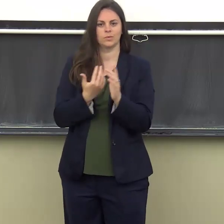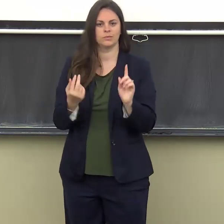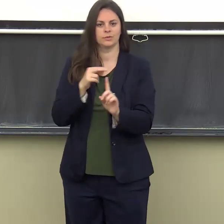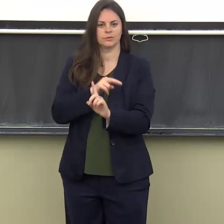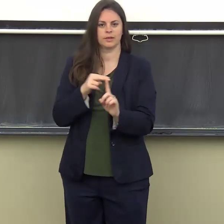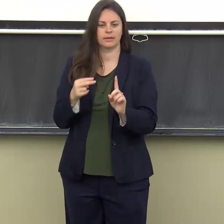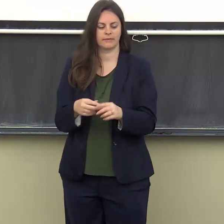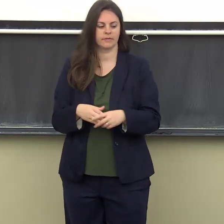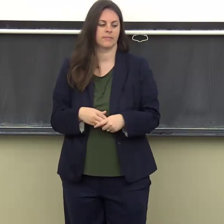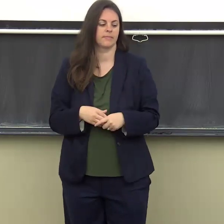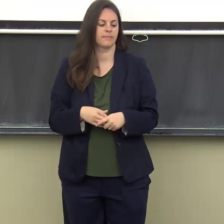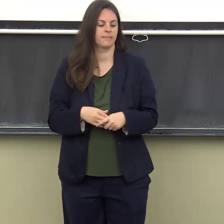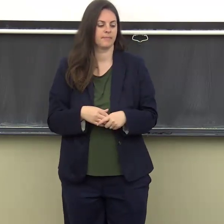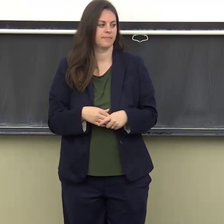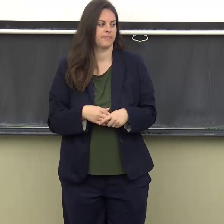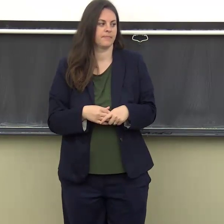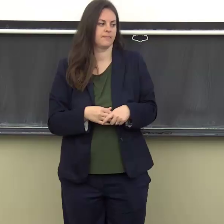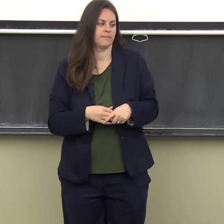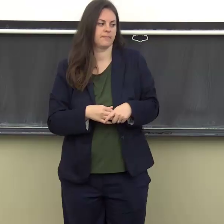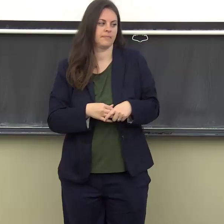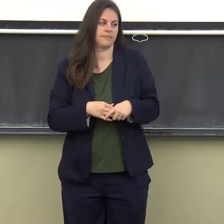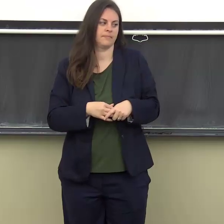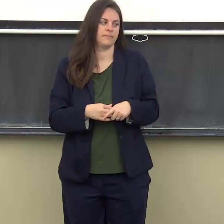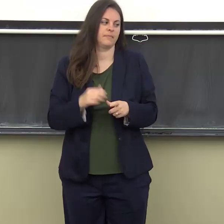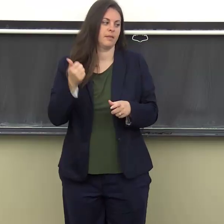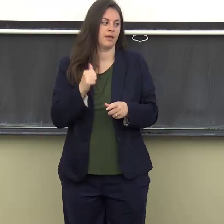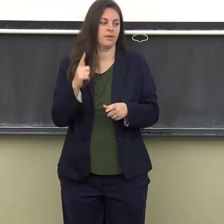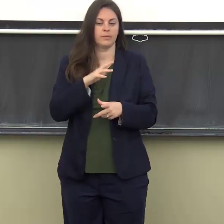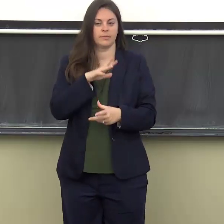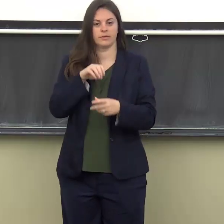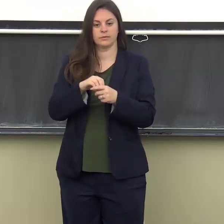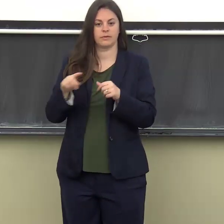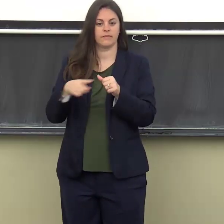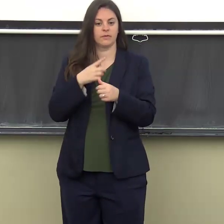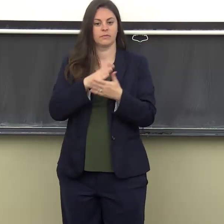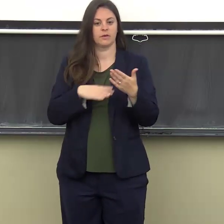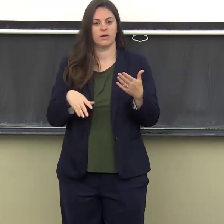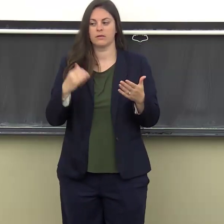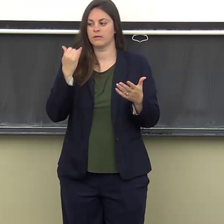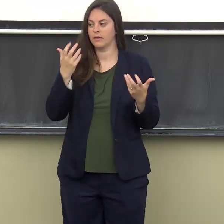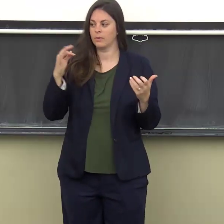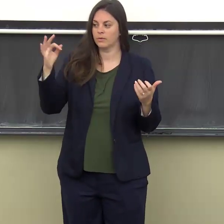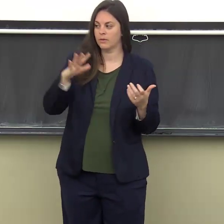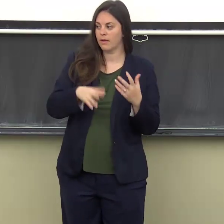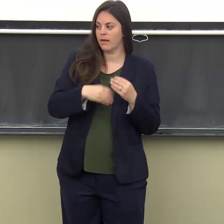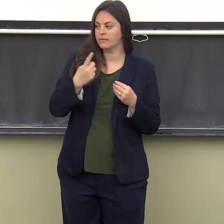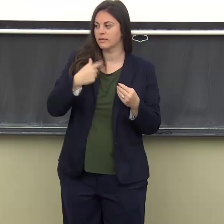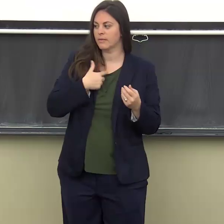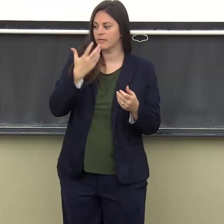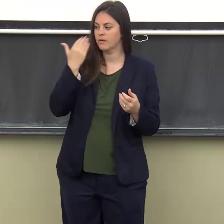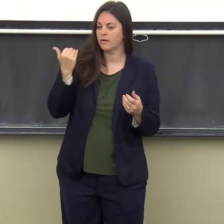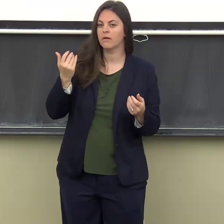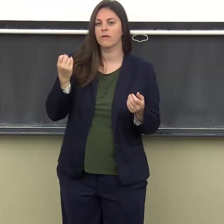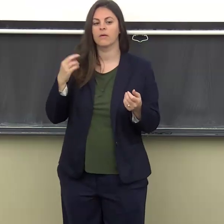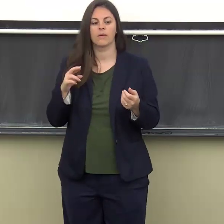And anyone in the that participated in the first half can add something if I